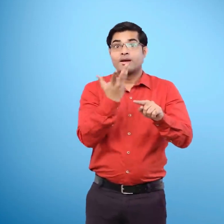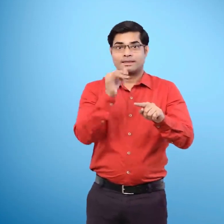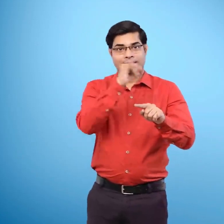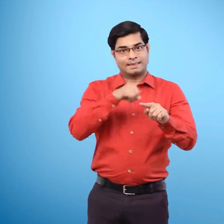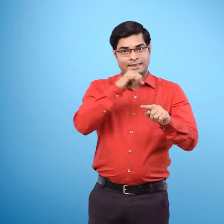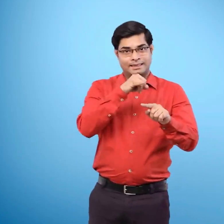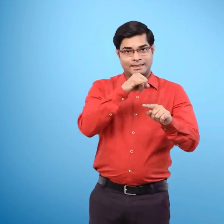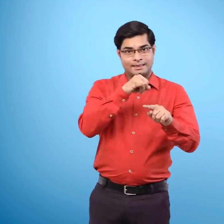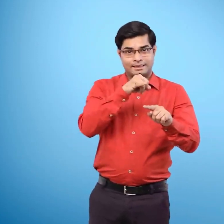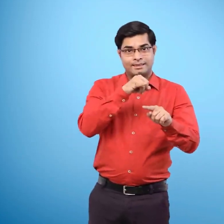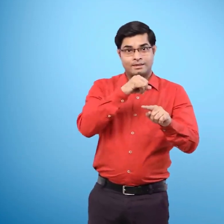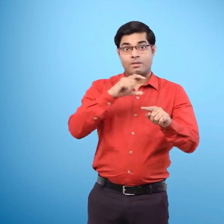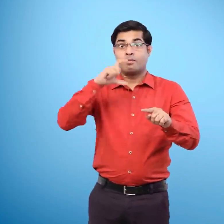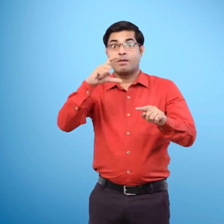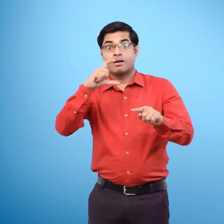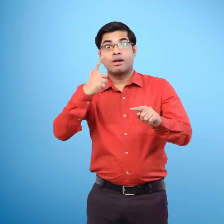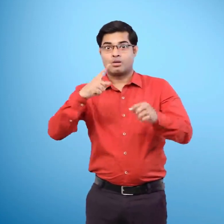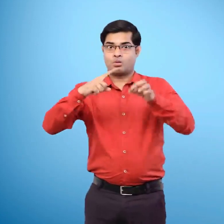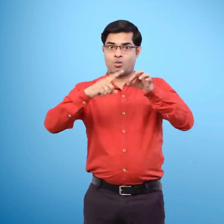Number 6, capital Q.